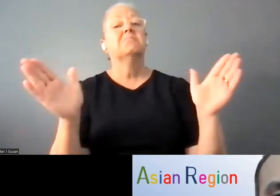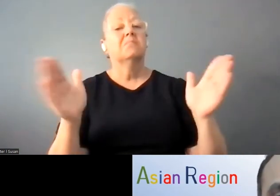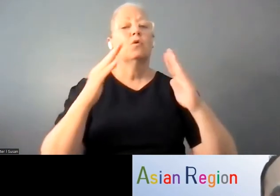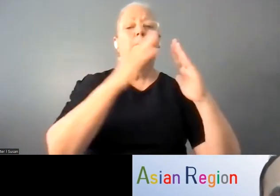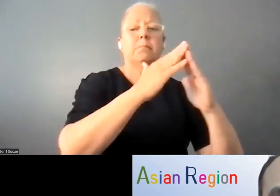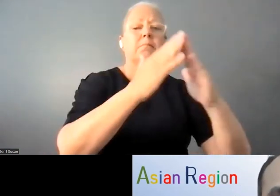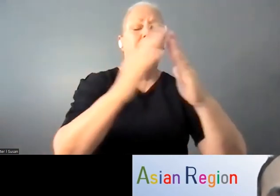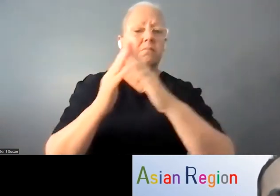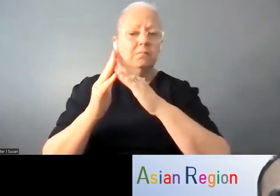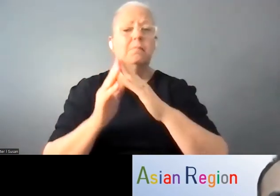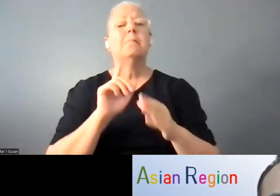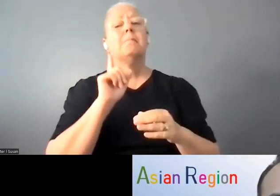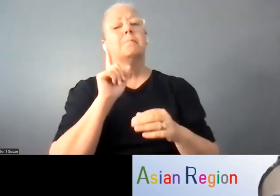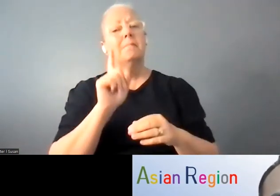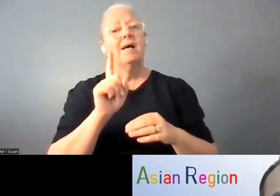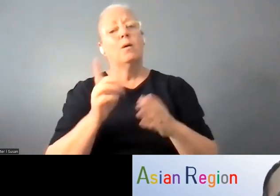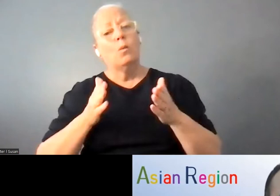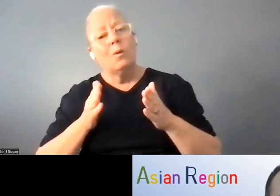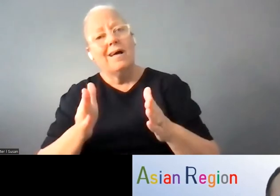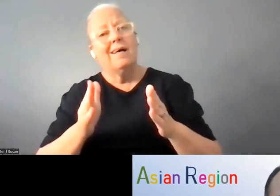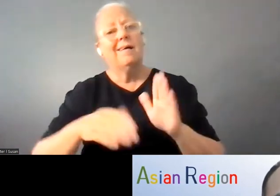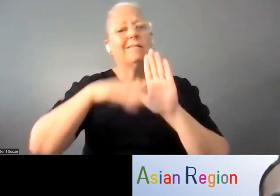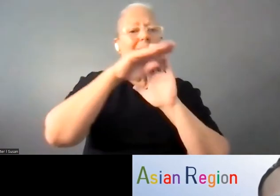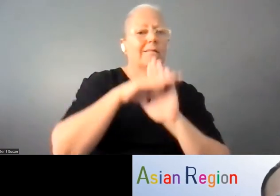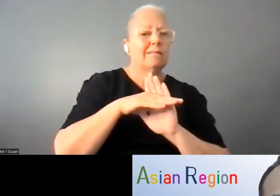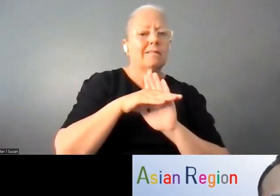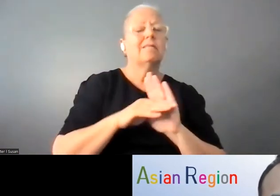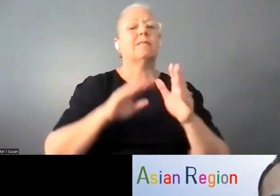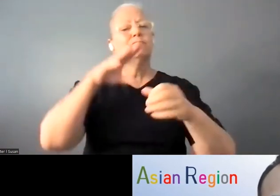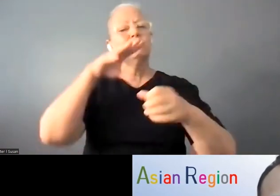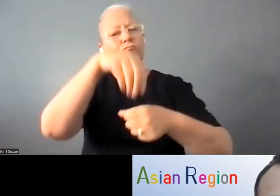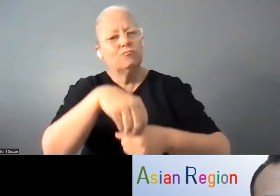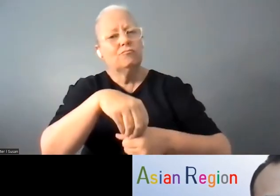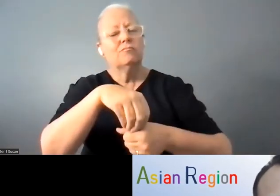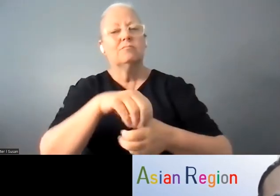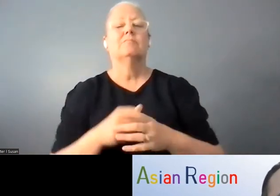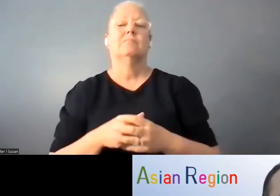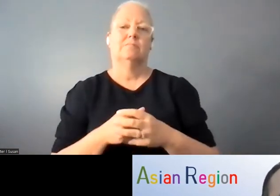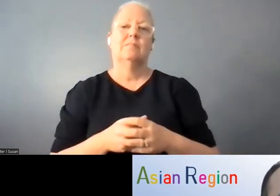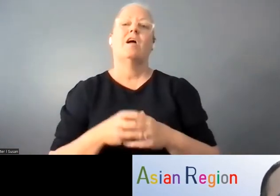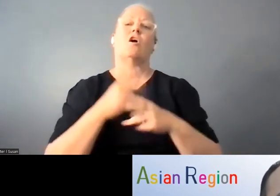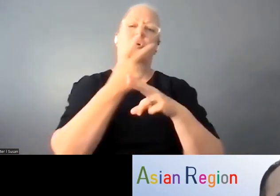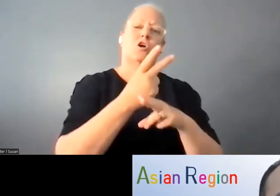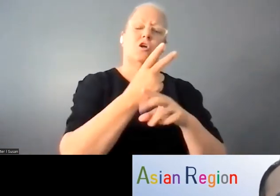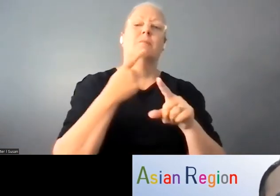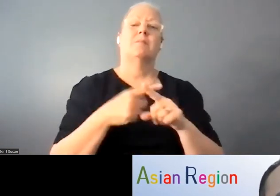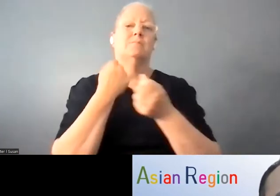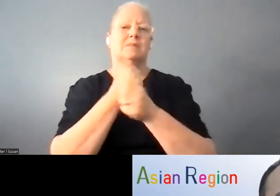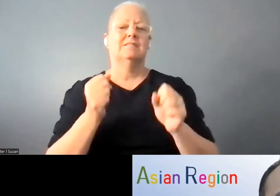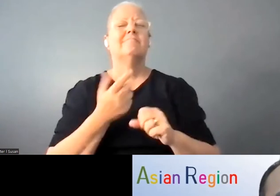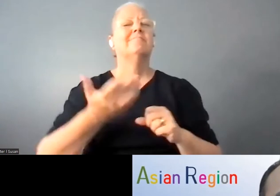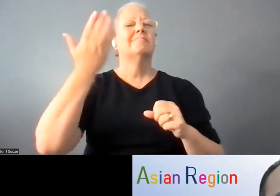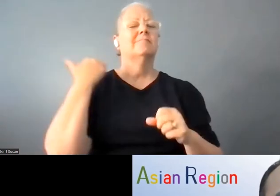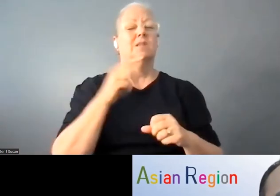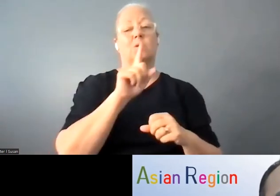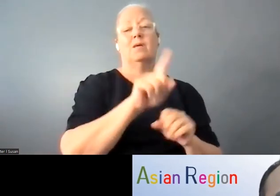inclusive approach that we have towards care and protection. After 18, since inception, since the 1990s, when we started